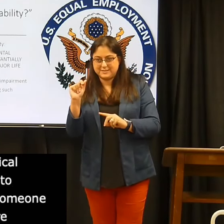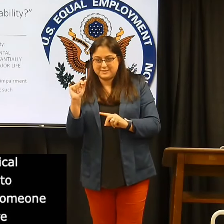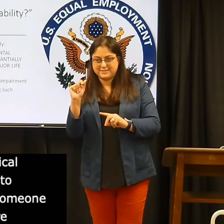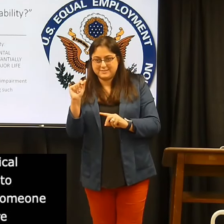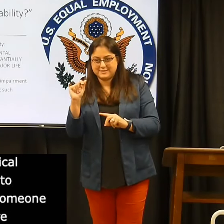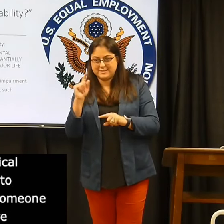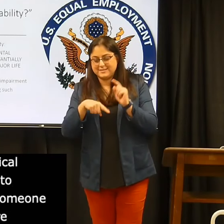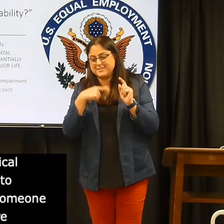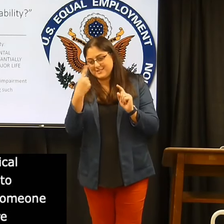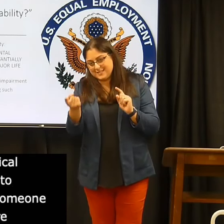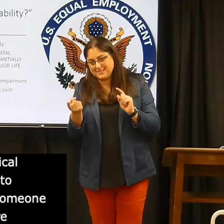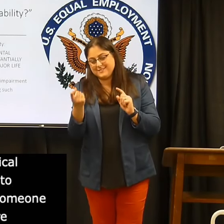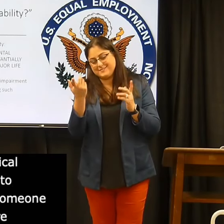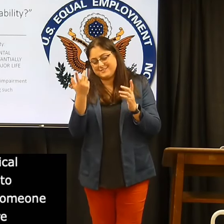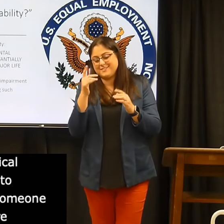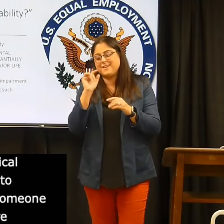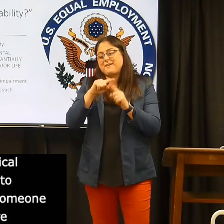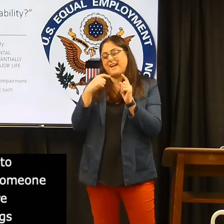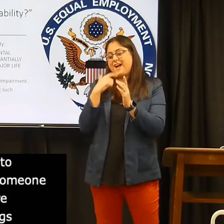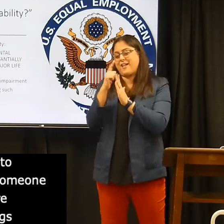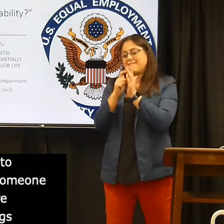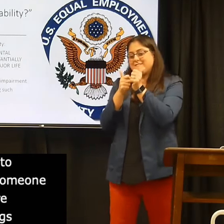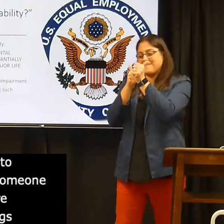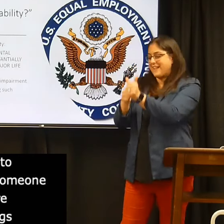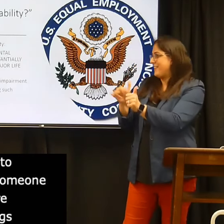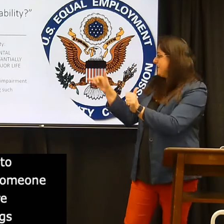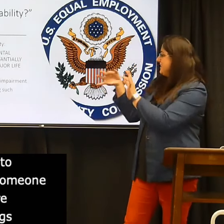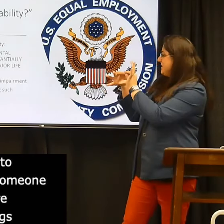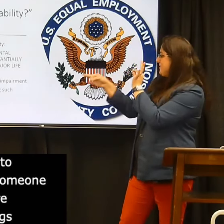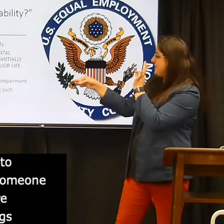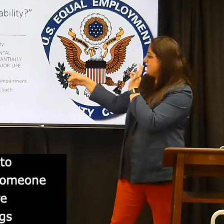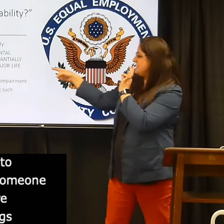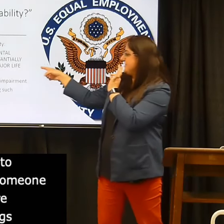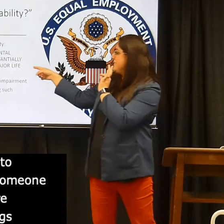Yeah, not visible. It doesn't have to be a visible disability.